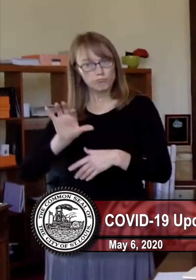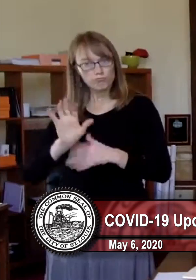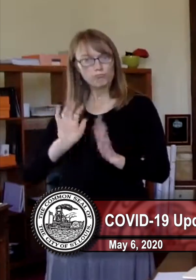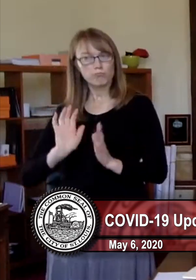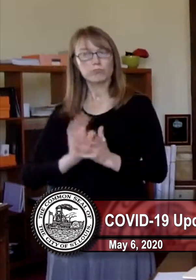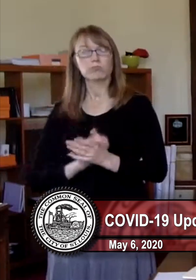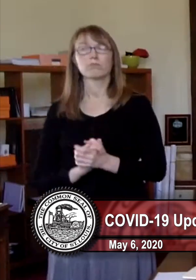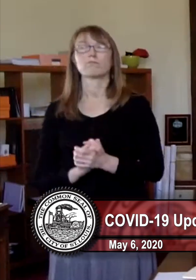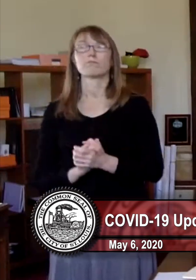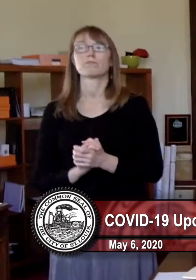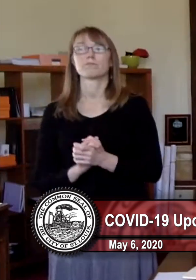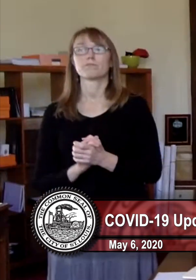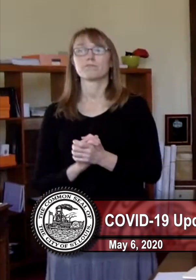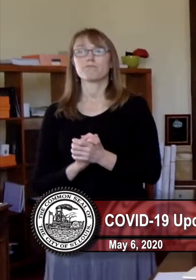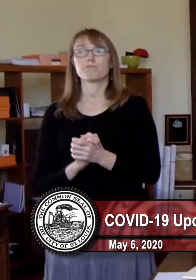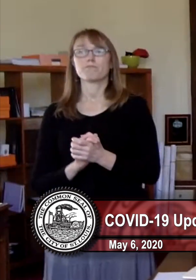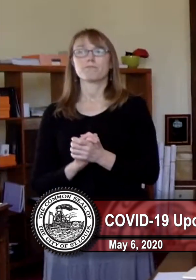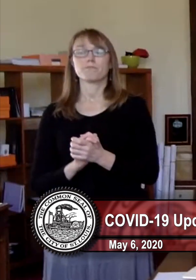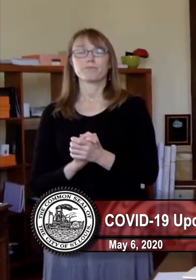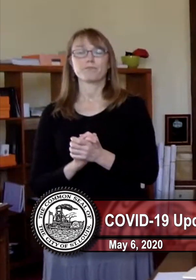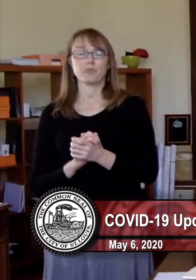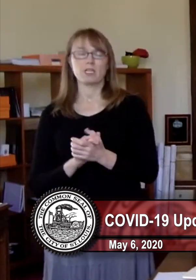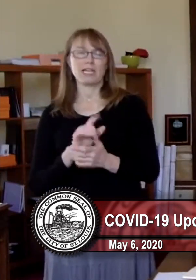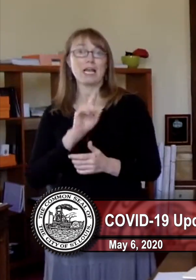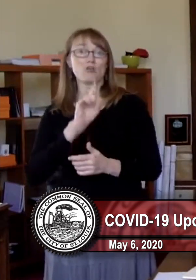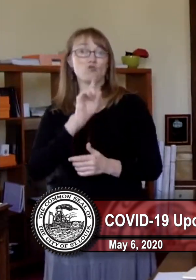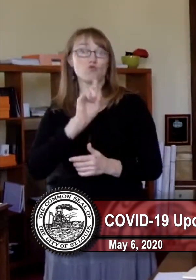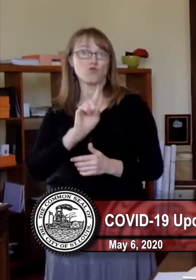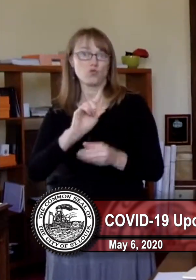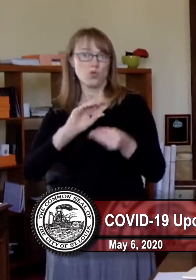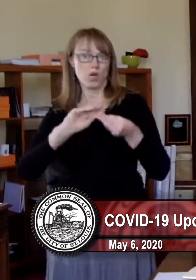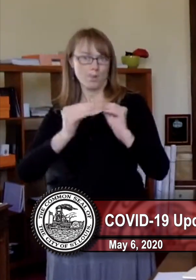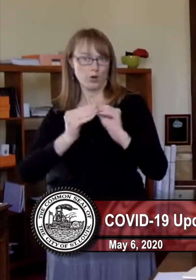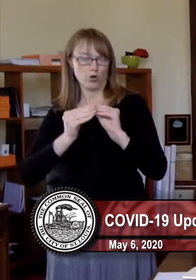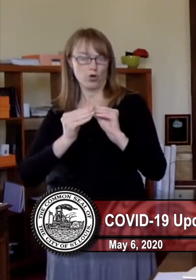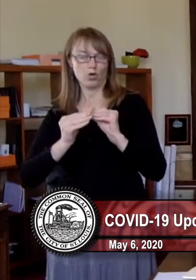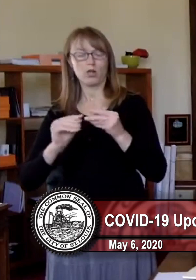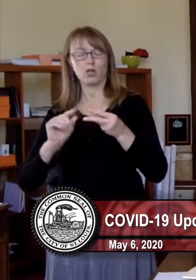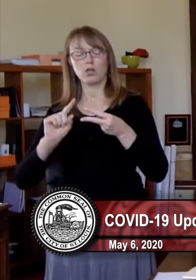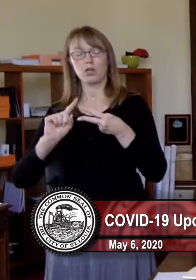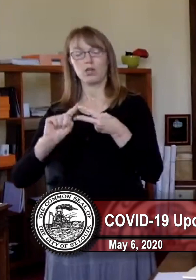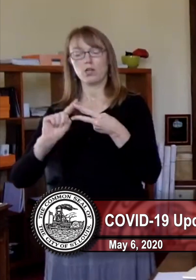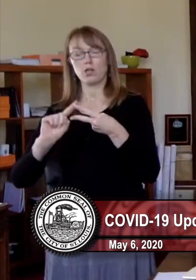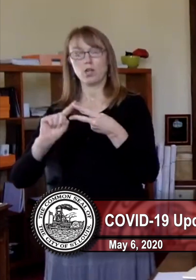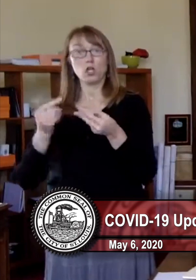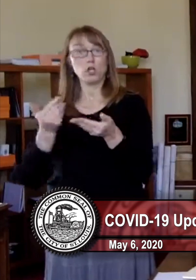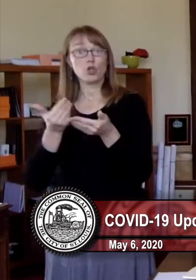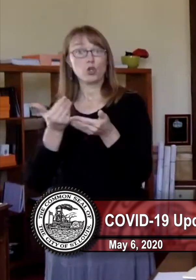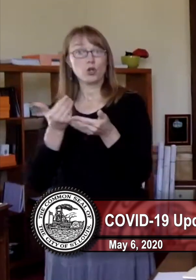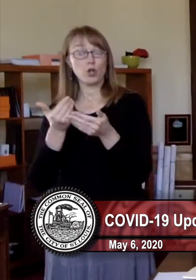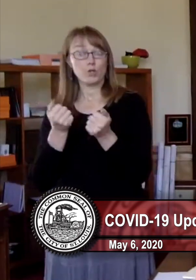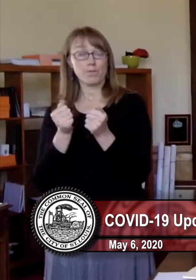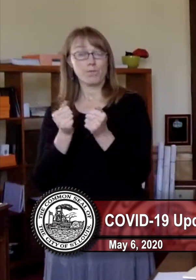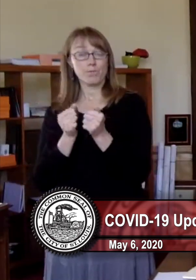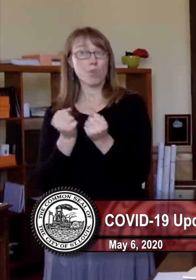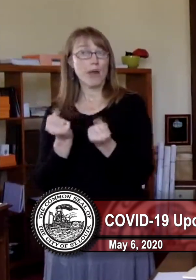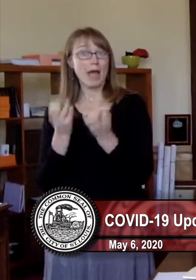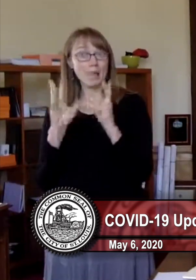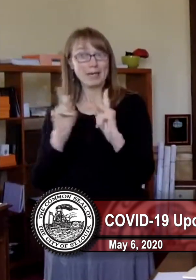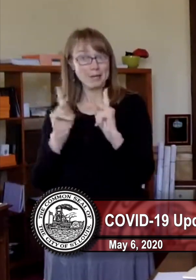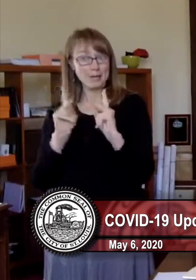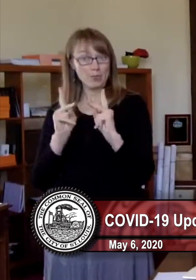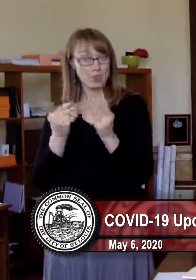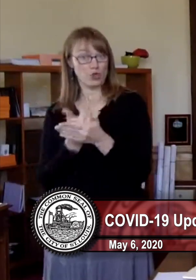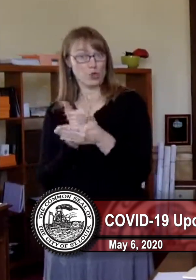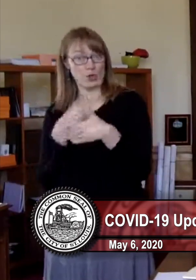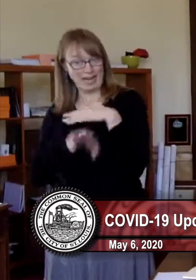to sort of interpretation. One is the new hospitalization admissions, people who went into the hospital day